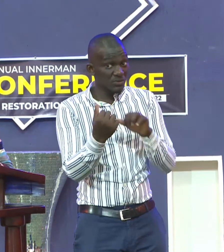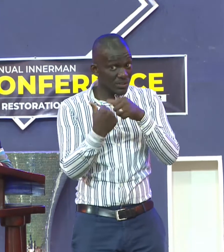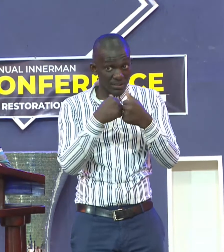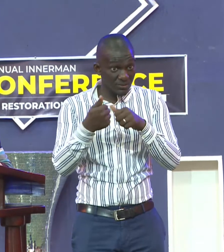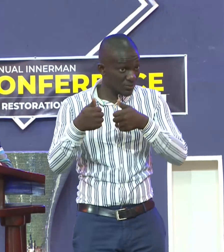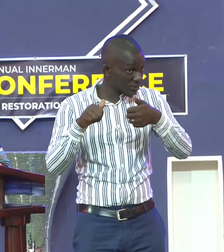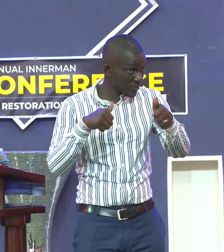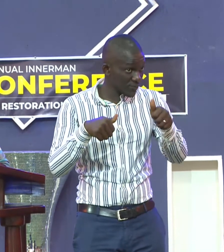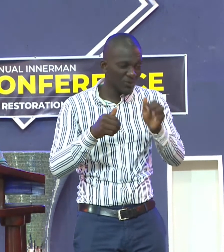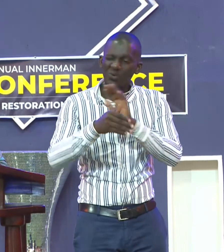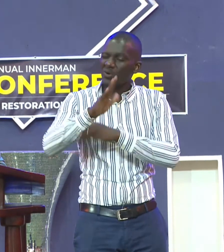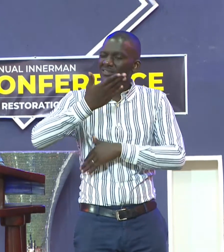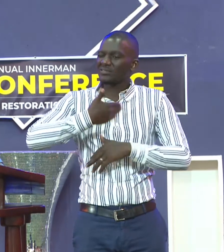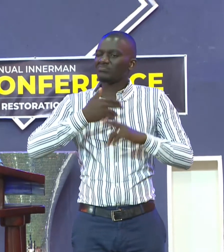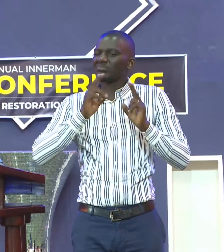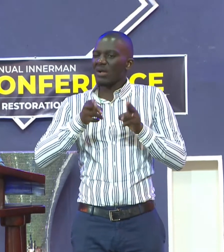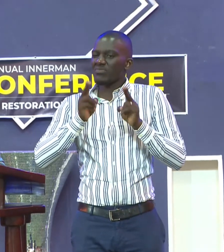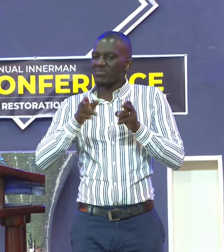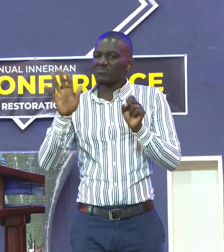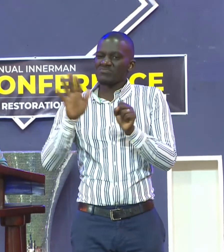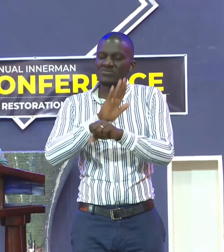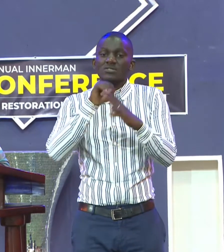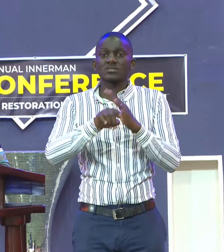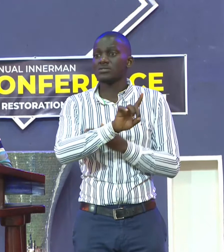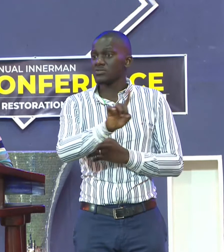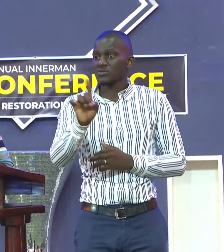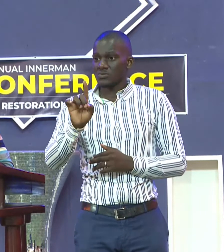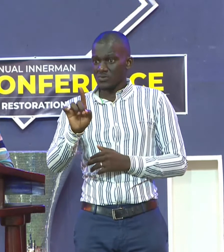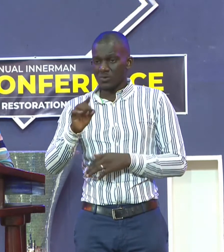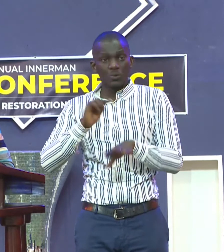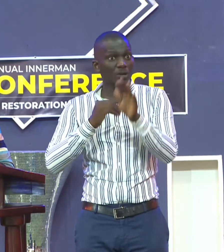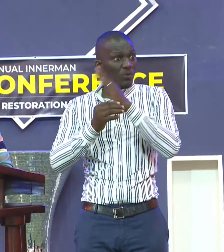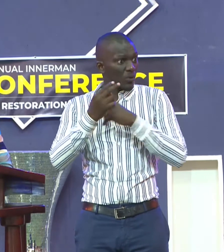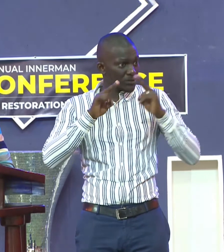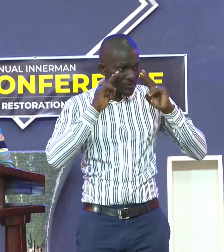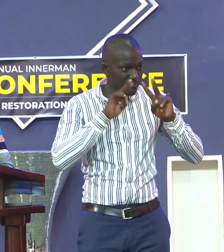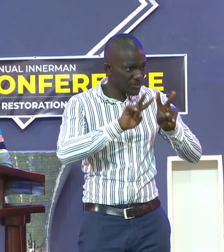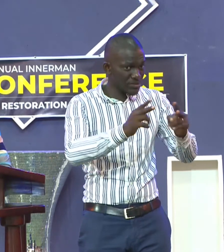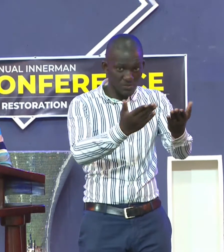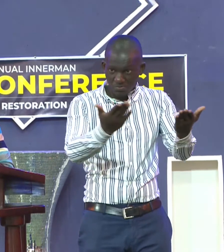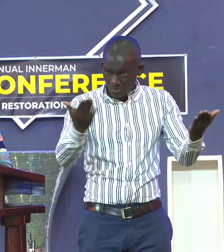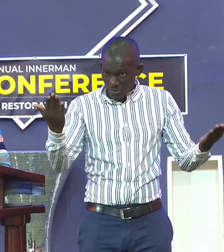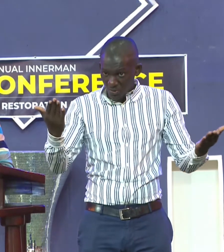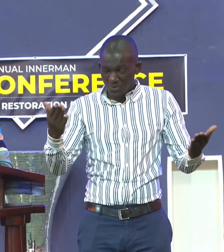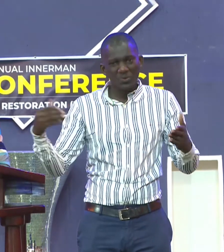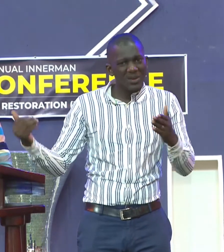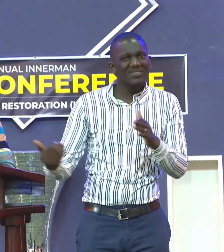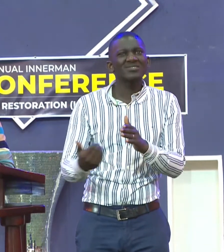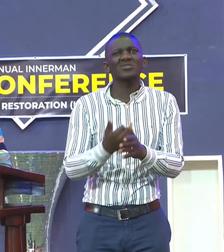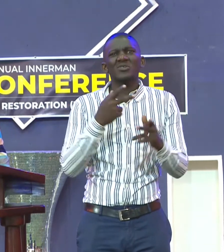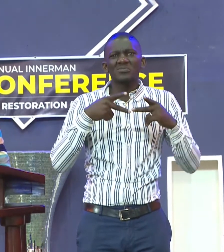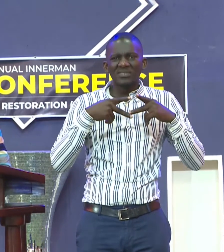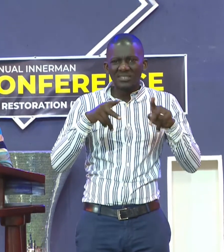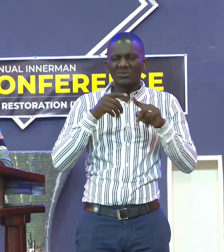challenge yourself. Mukama akulina mwesubi dene. The Lord has great hope in you. Mukama bwakutunulira olintandi kwampya eri bajjajja babajjajja